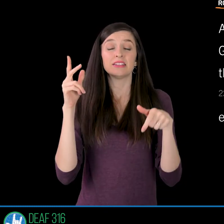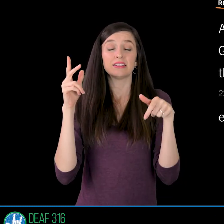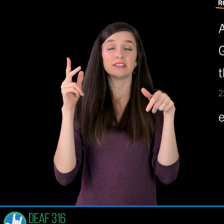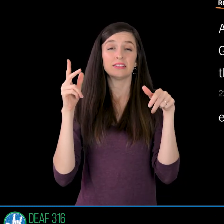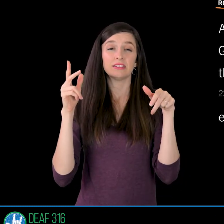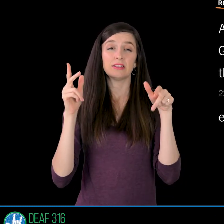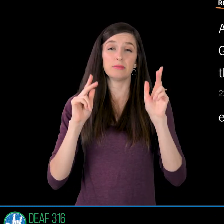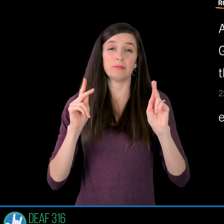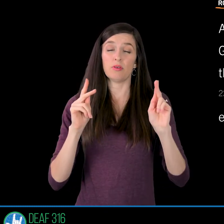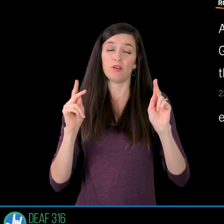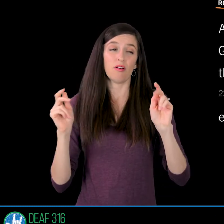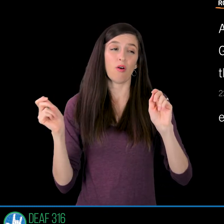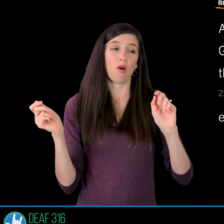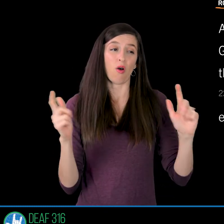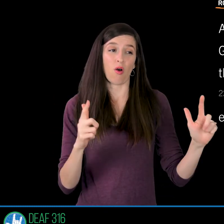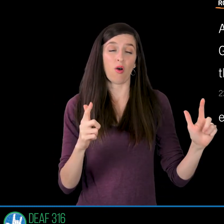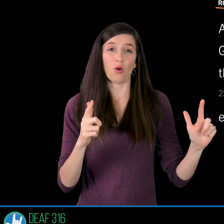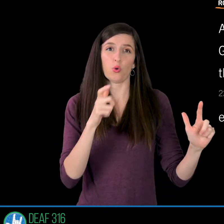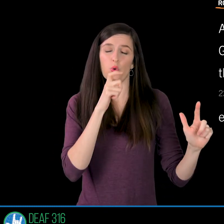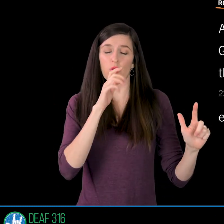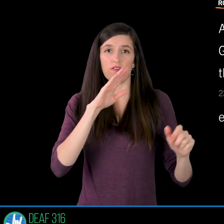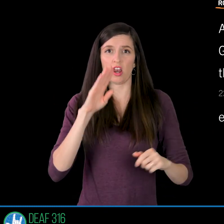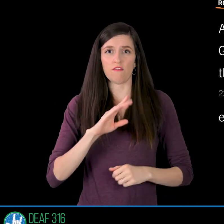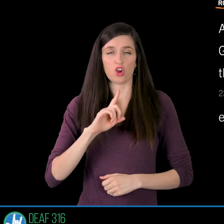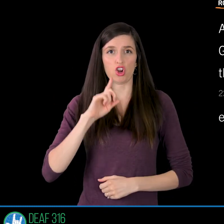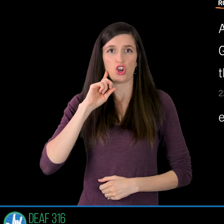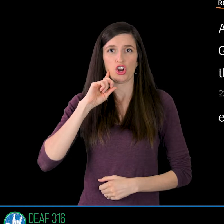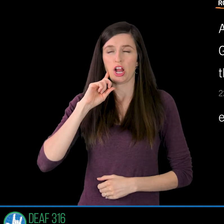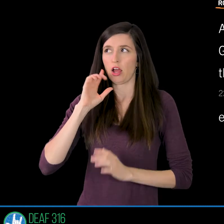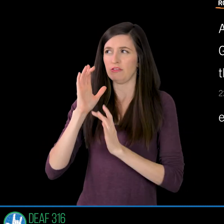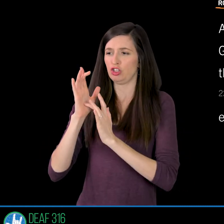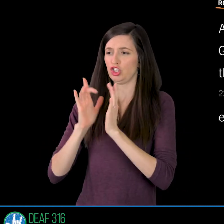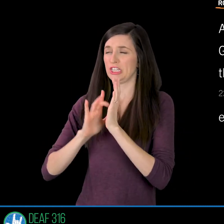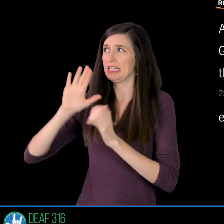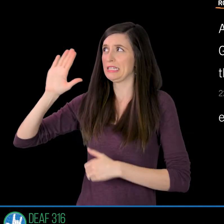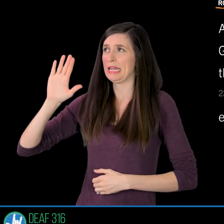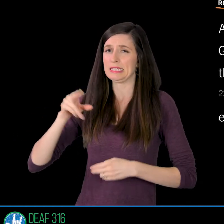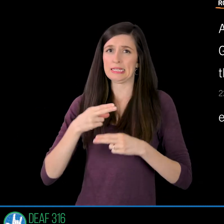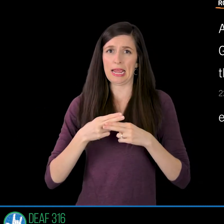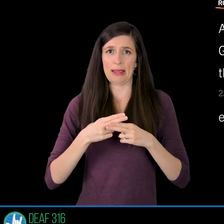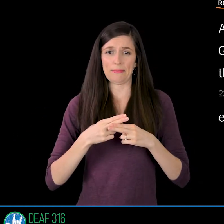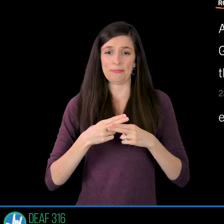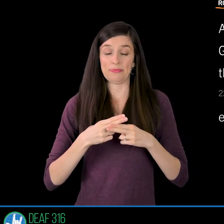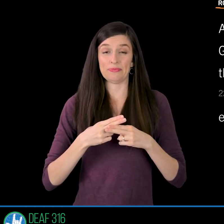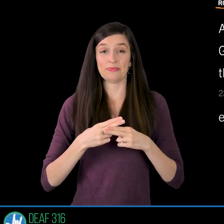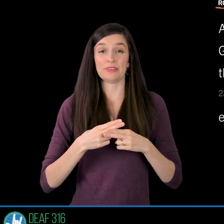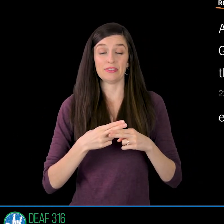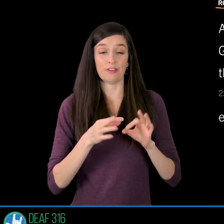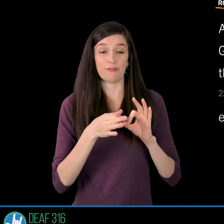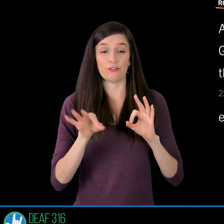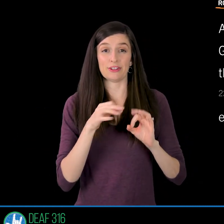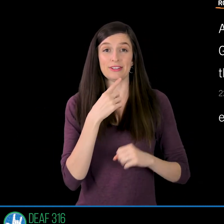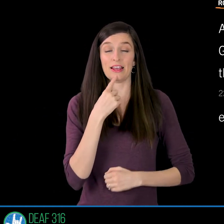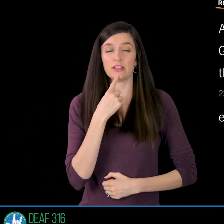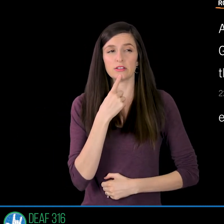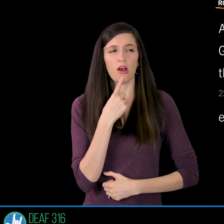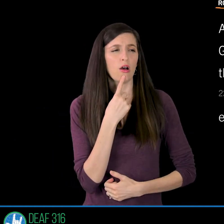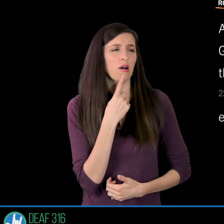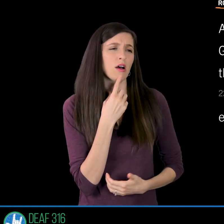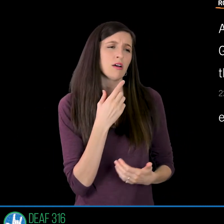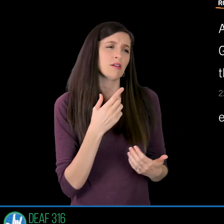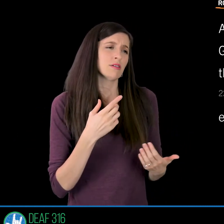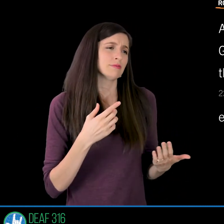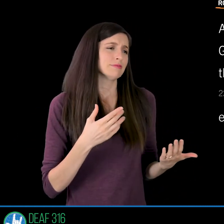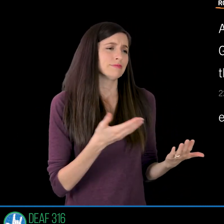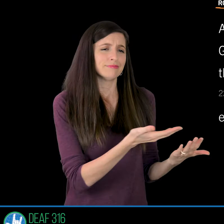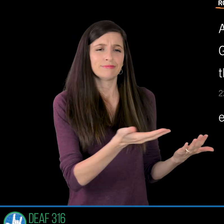being spoken of all human beings, even those who have never heard of Christ. Although they knew